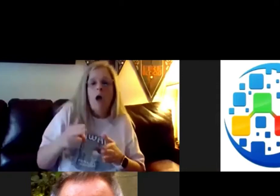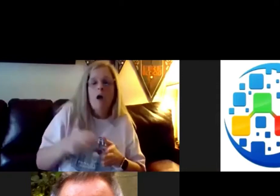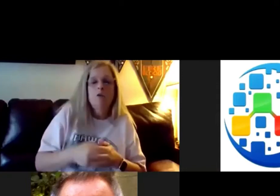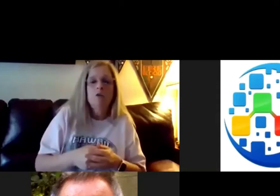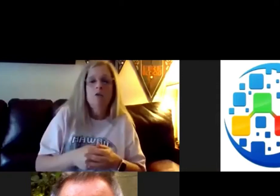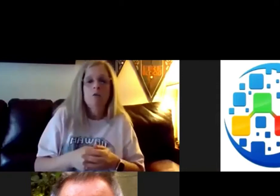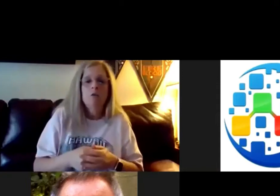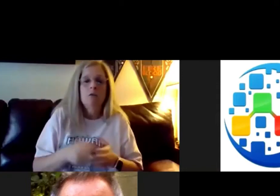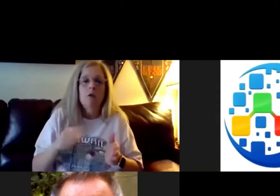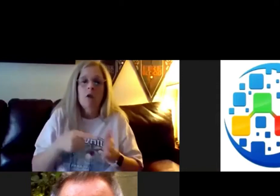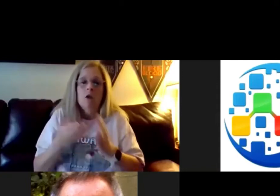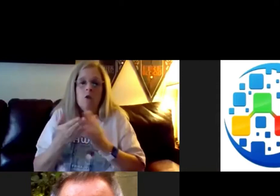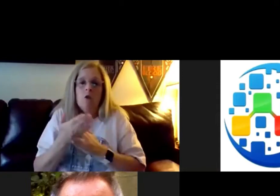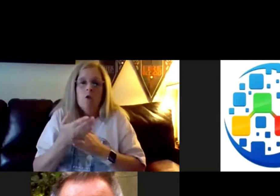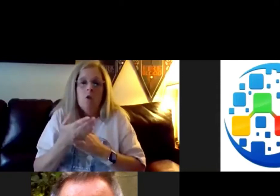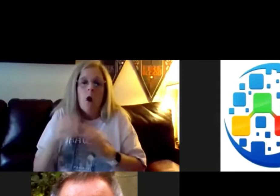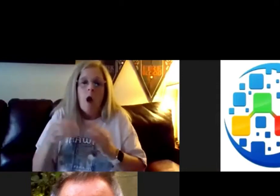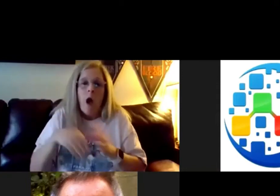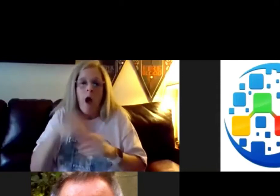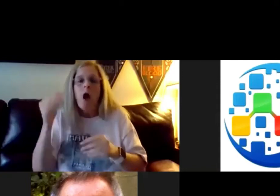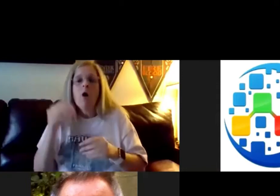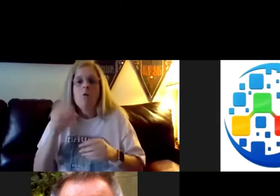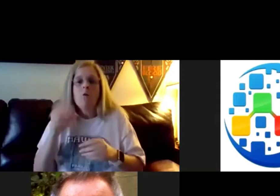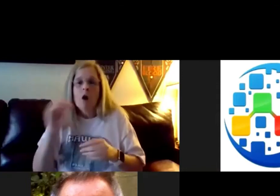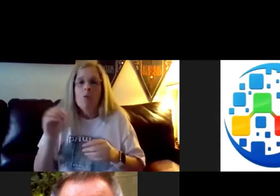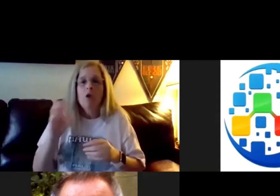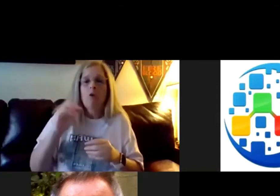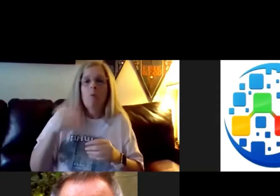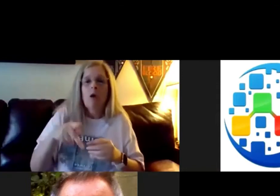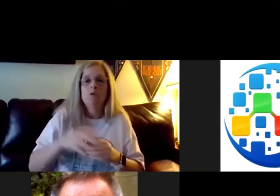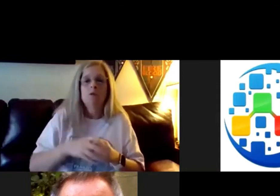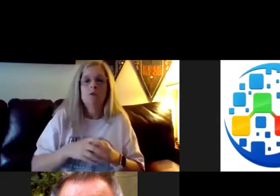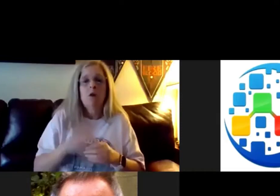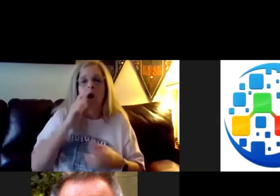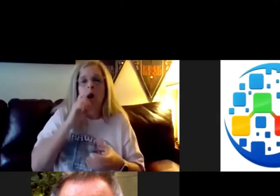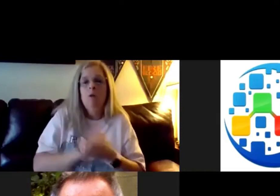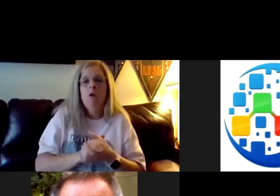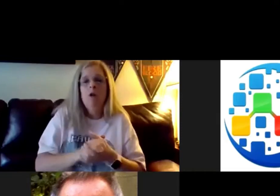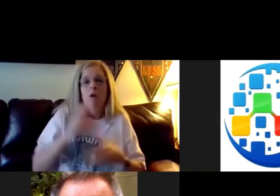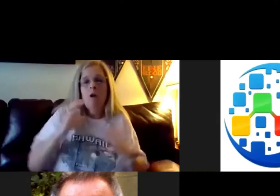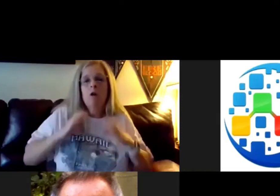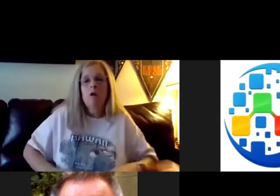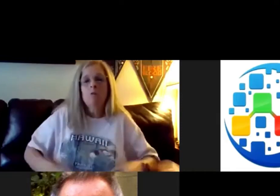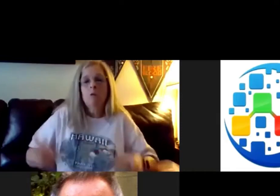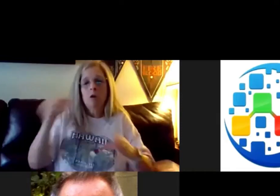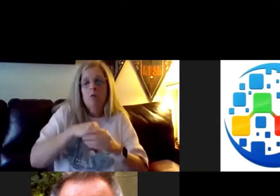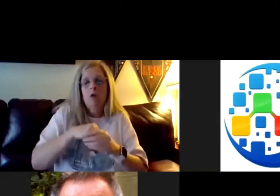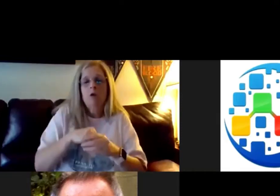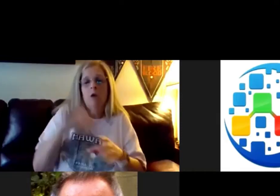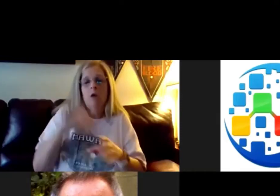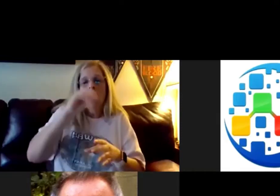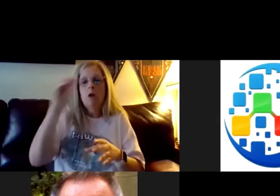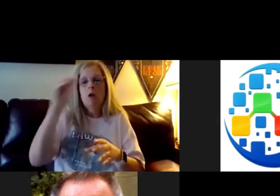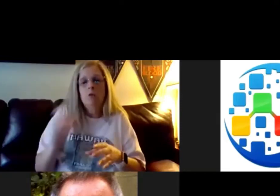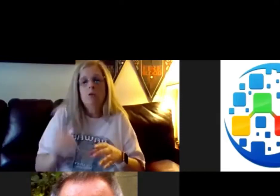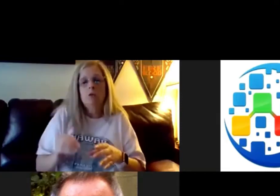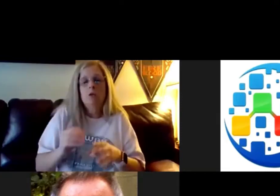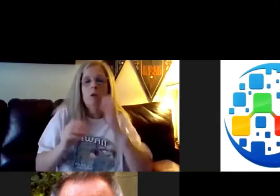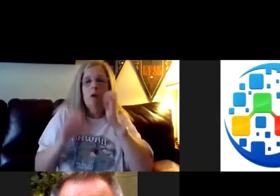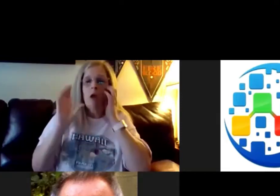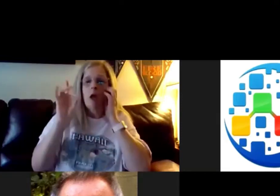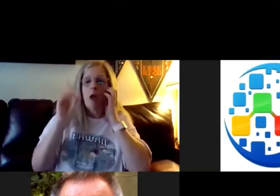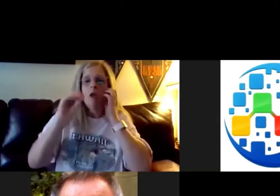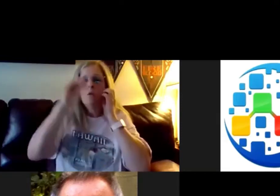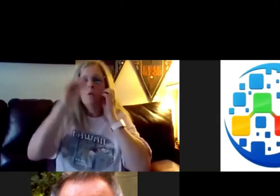is throughout the company of Onpassive. I believe as customers start to come in, 80% of those customers will